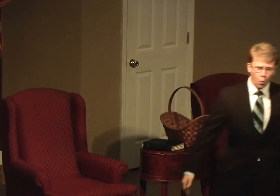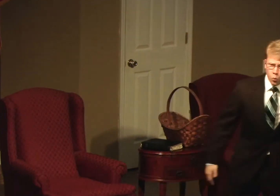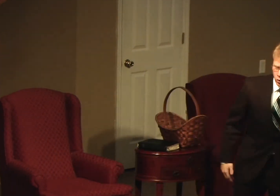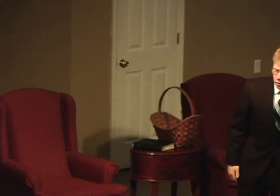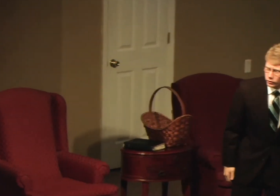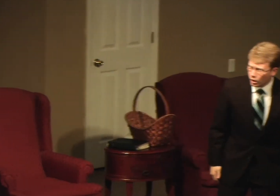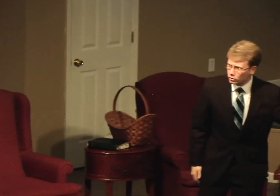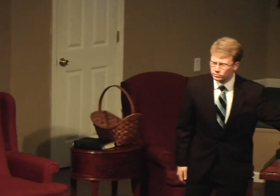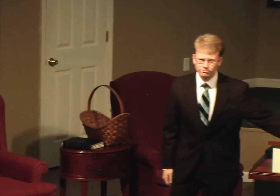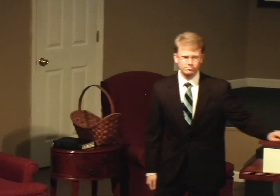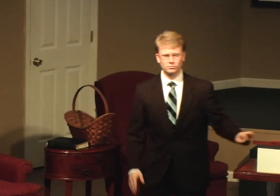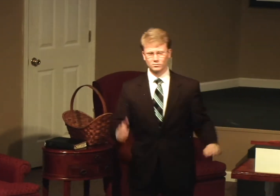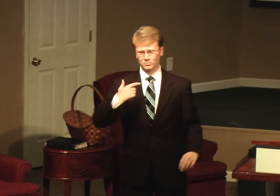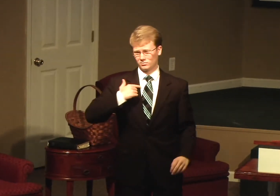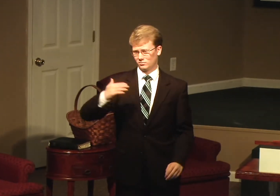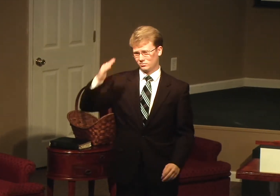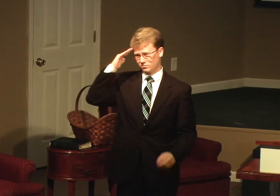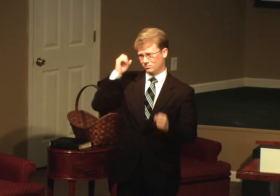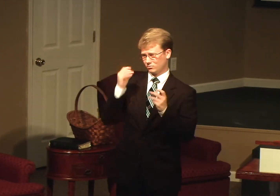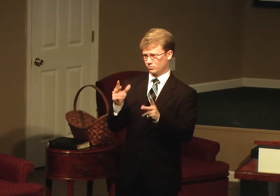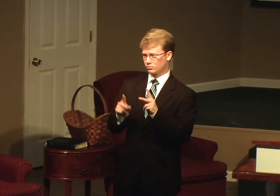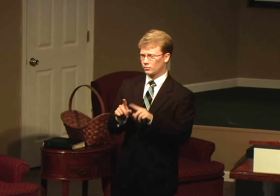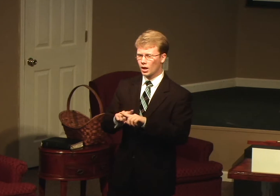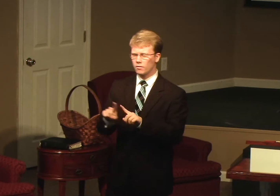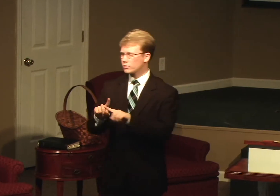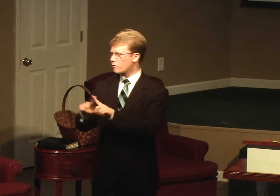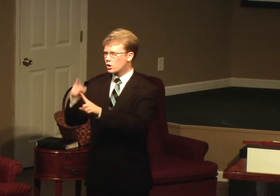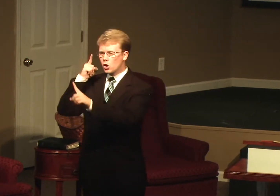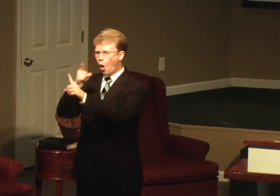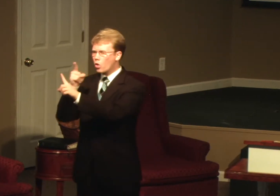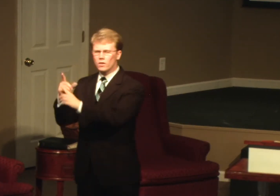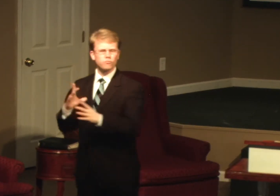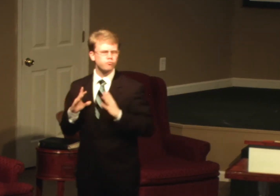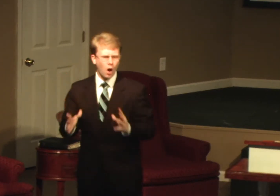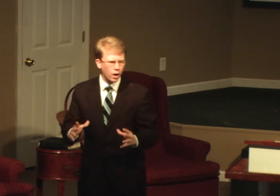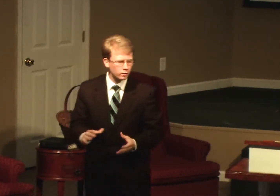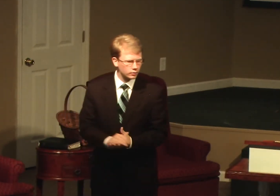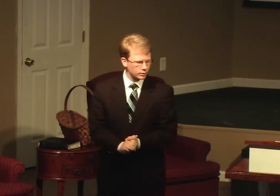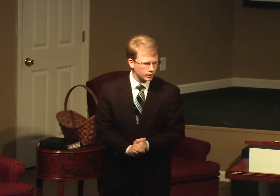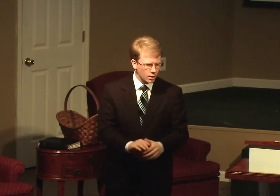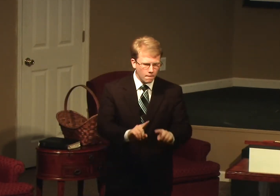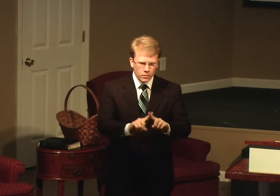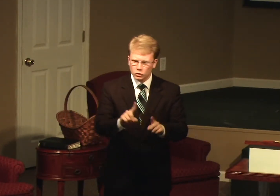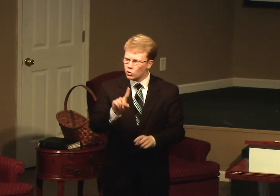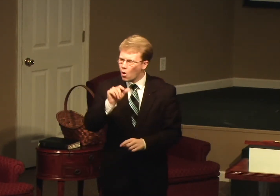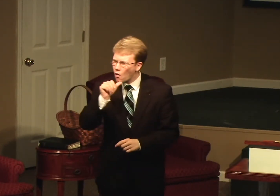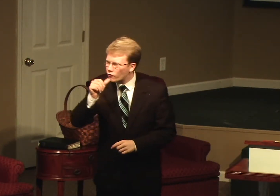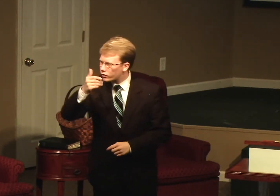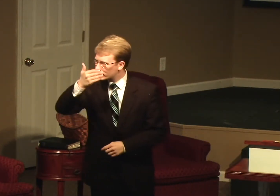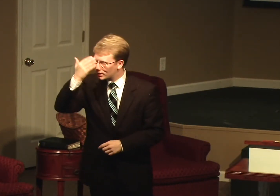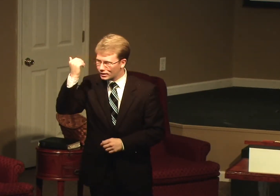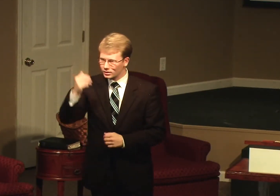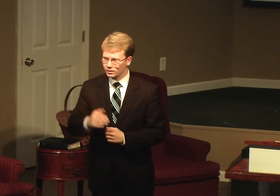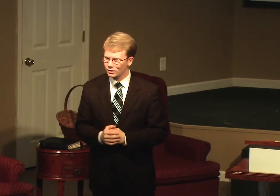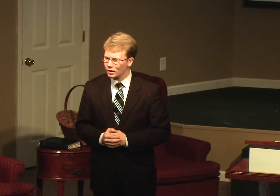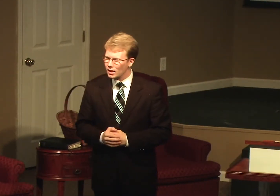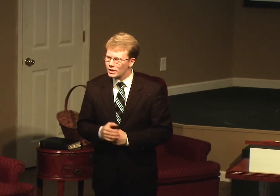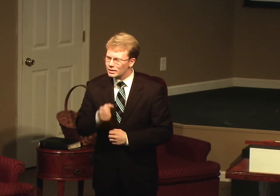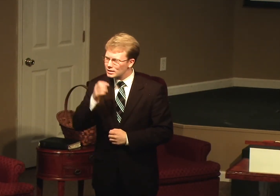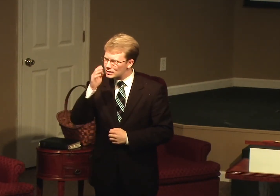Have you founded your life upon this book? I know there are a lot of people out there. I mean, different goals are fine. That's